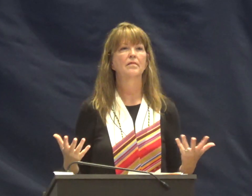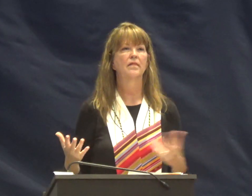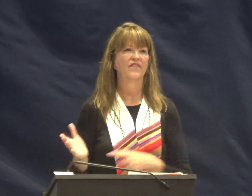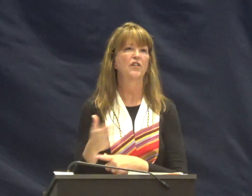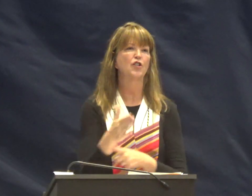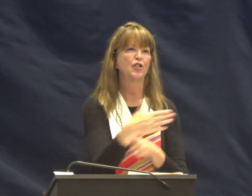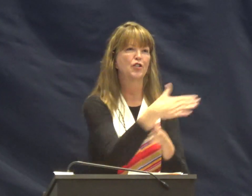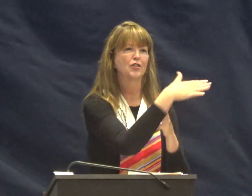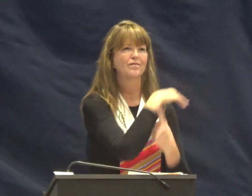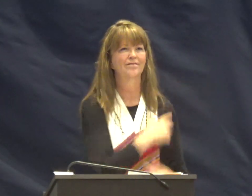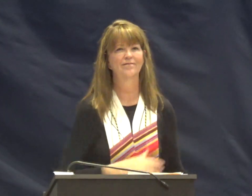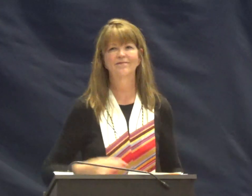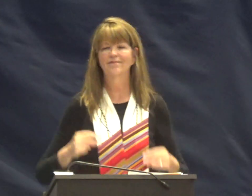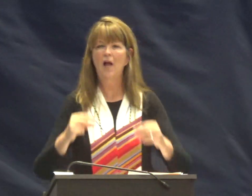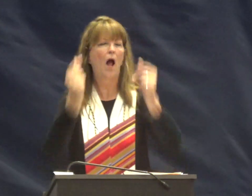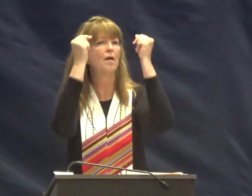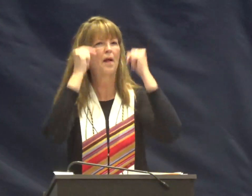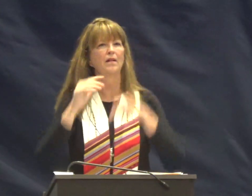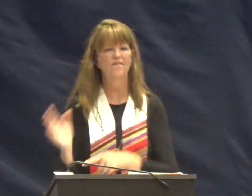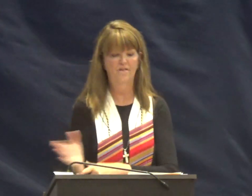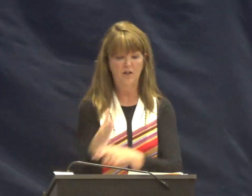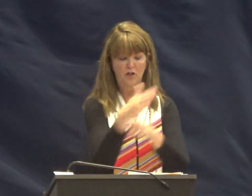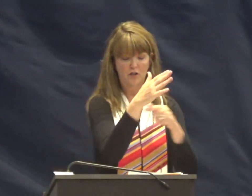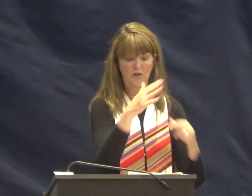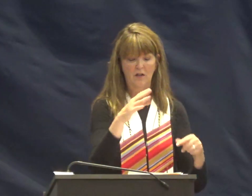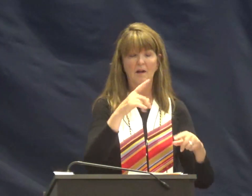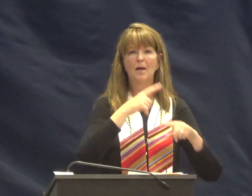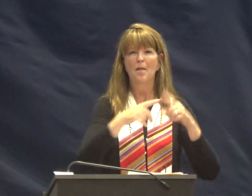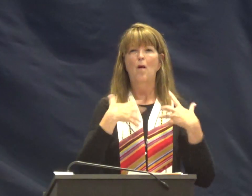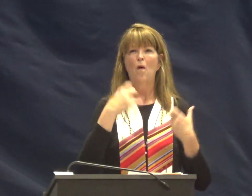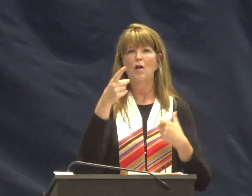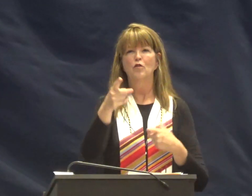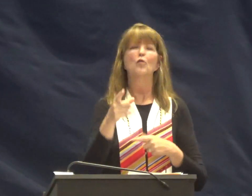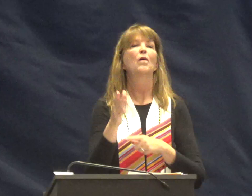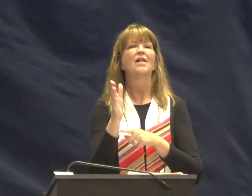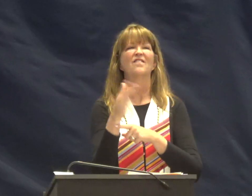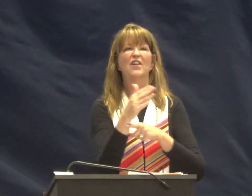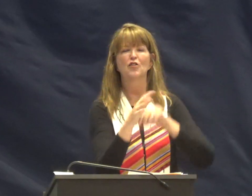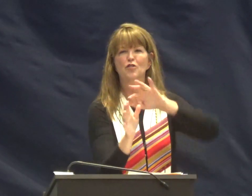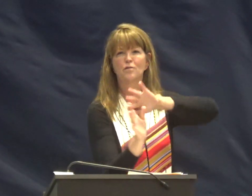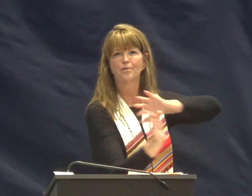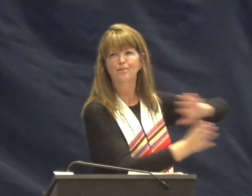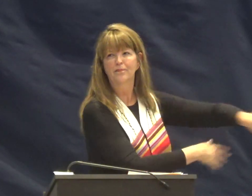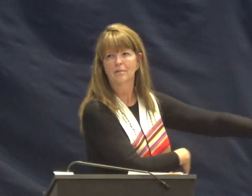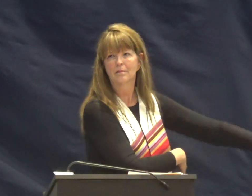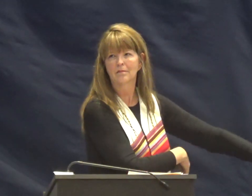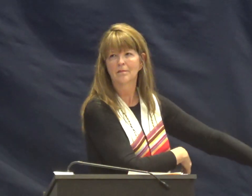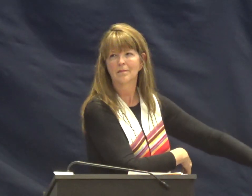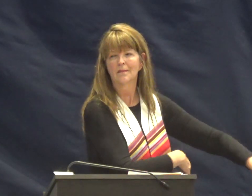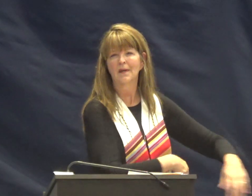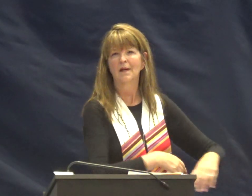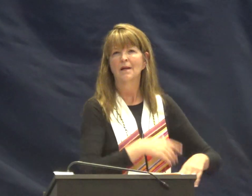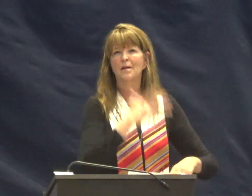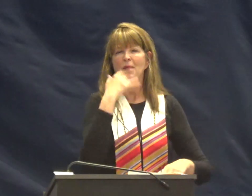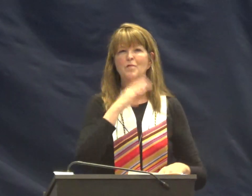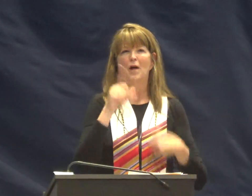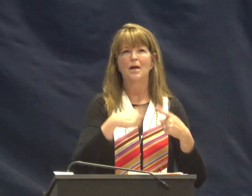What was Jonah thinking about? He was thinking about fish. When we hear the word Jonah, we think of fish. So anyway, forget the big fish